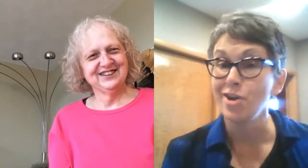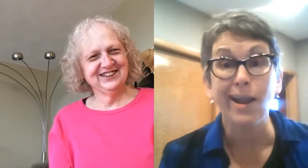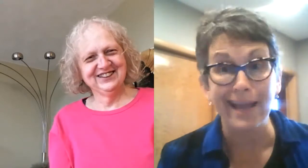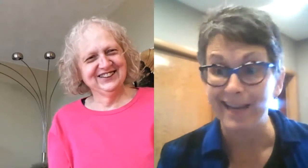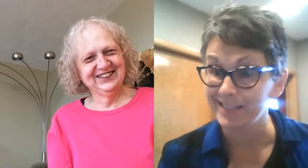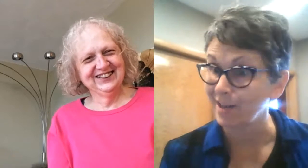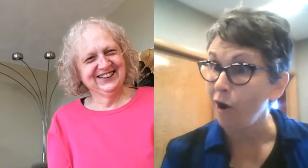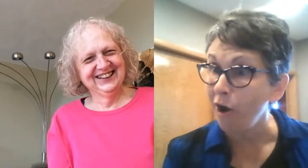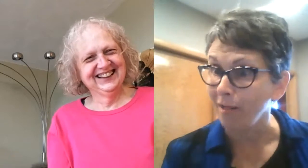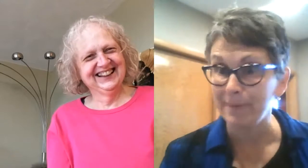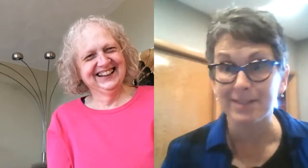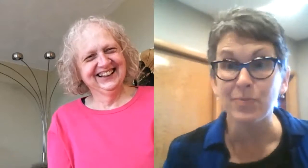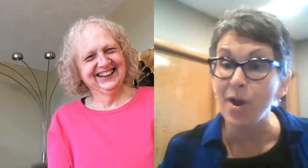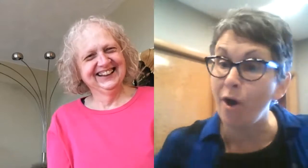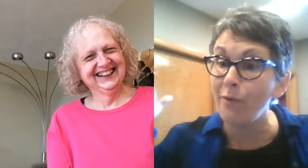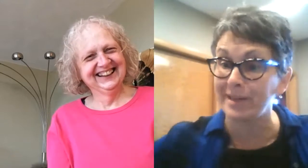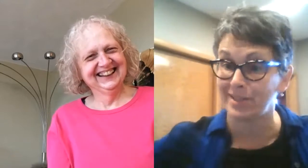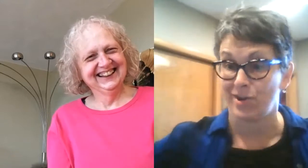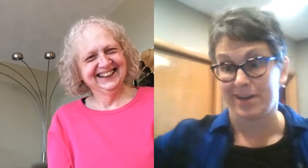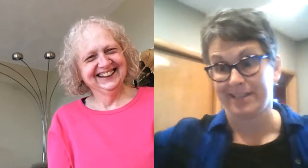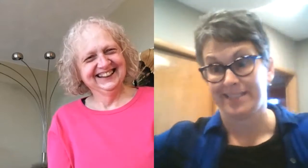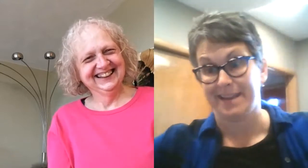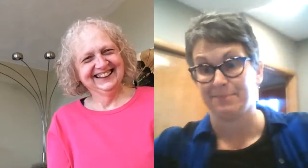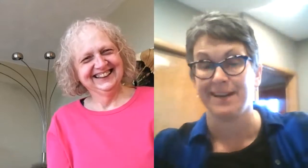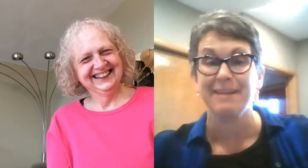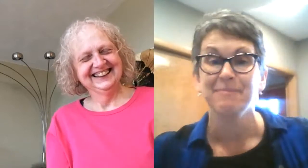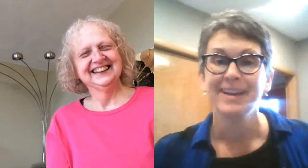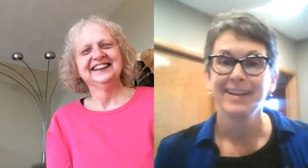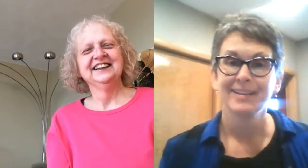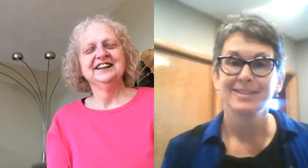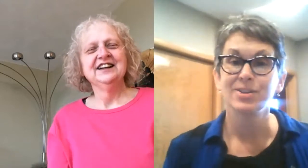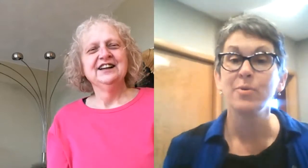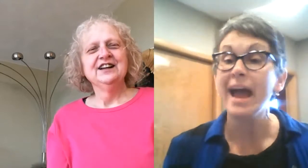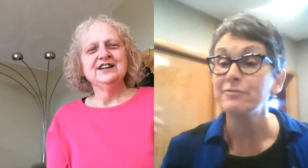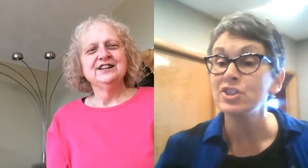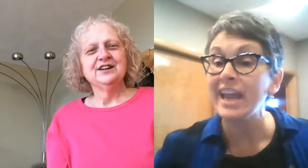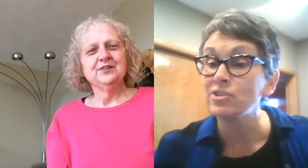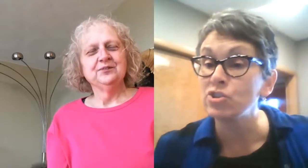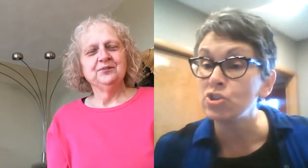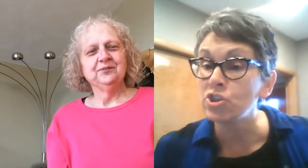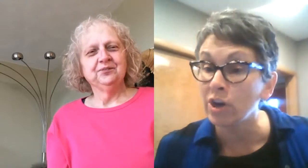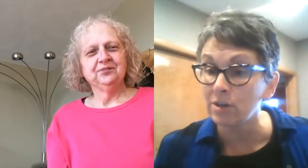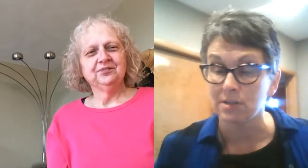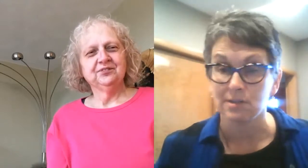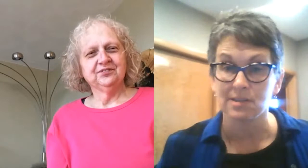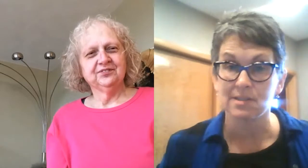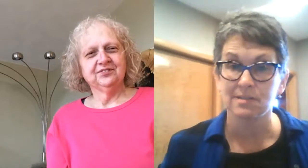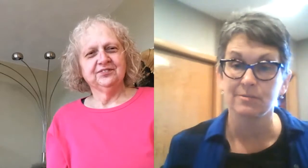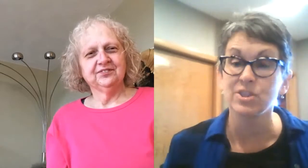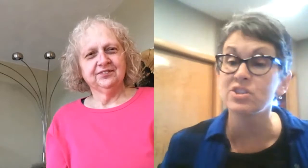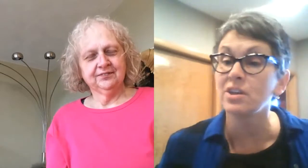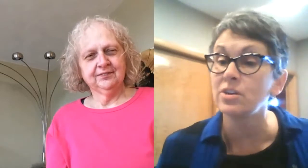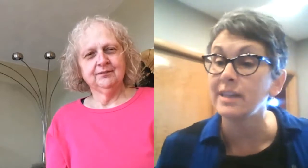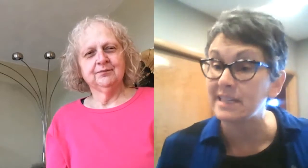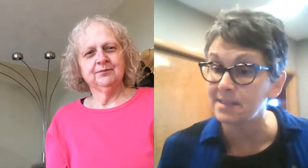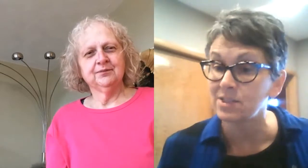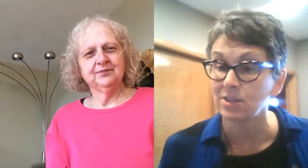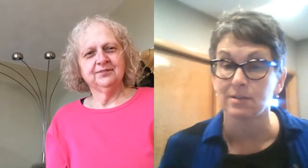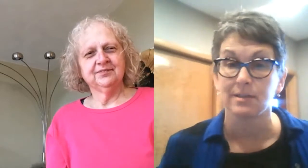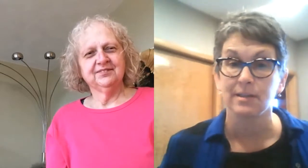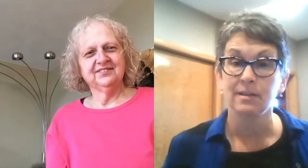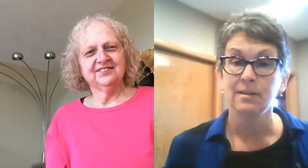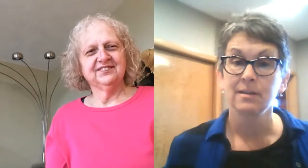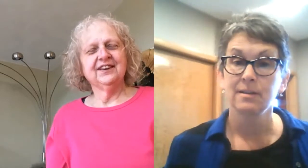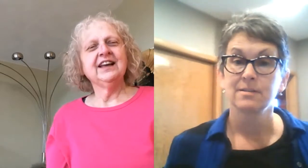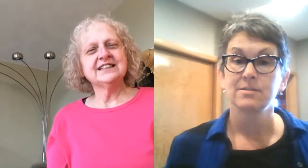is not like us at all because we always talk at the same time. So we have to take turns, which is a good lesson